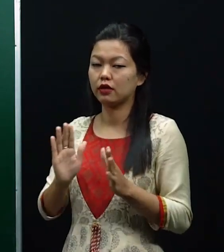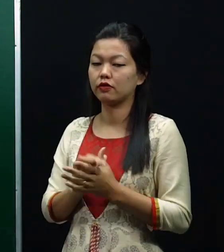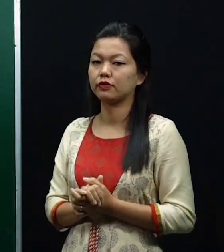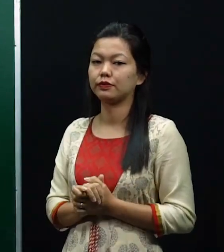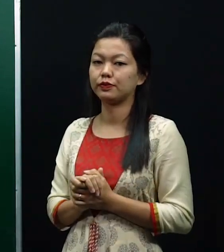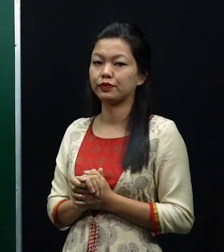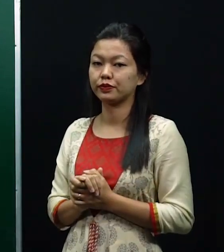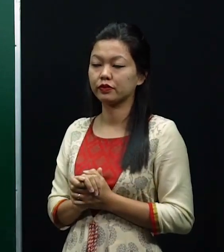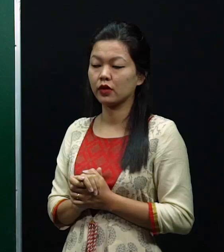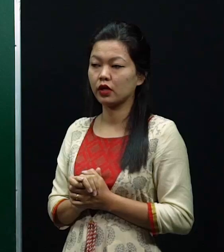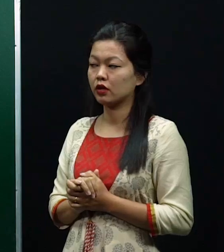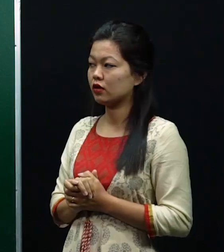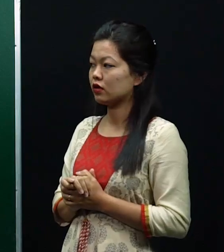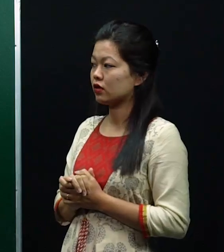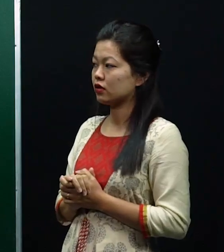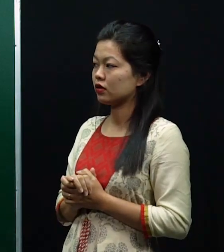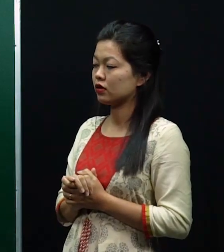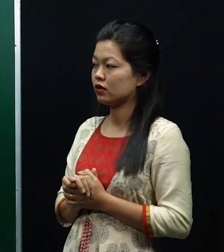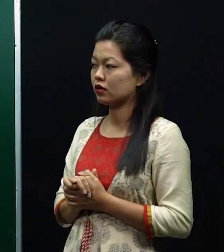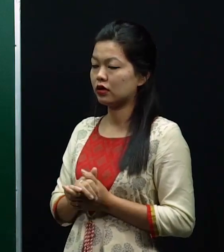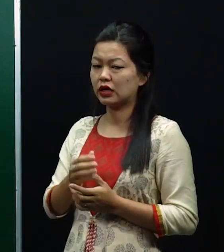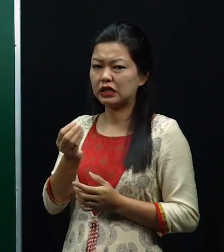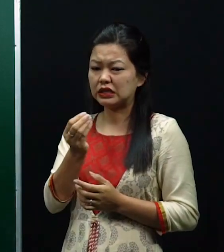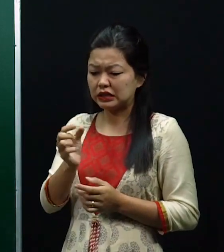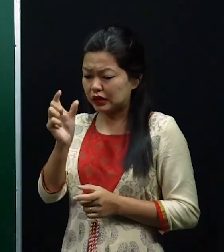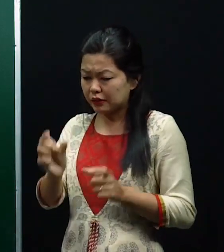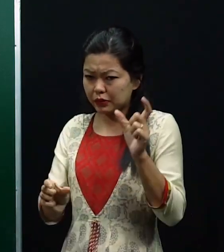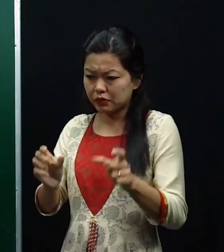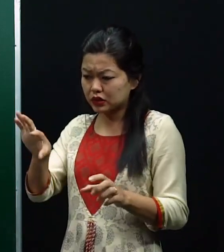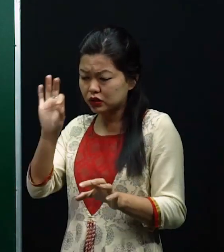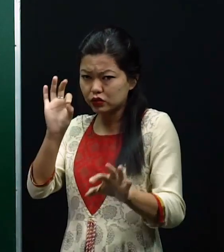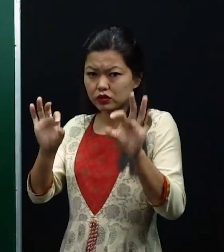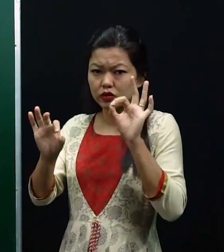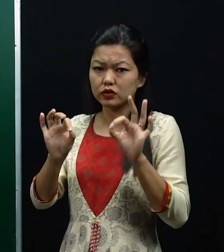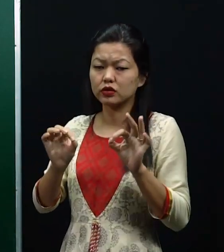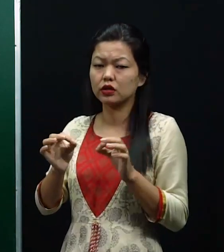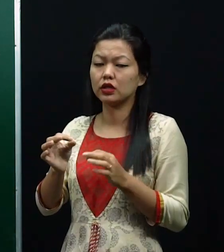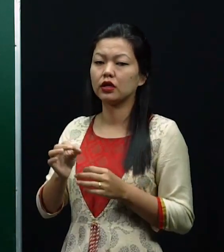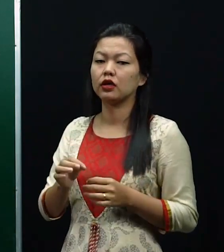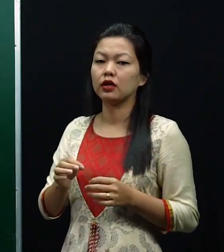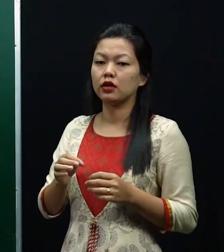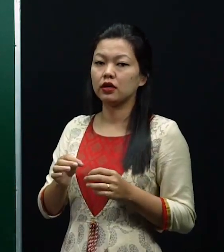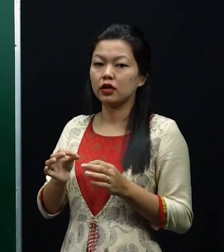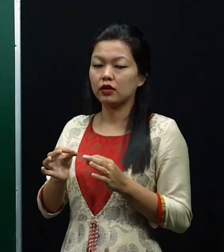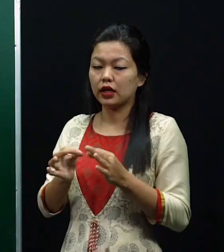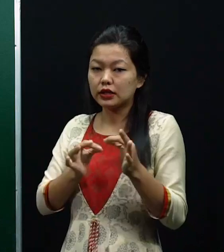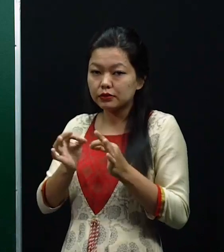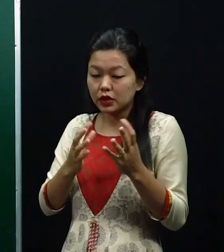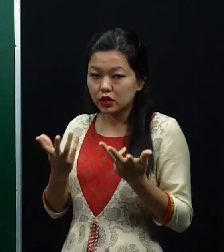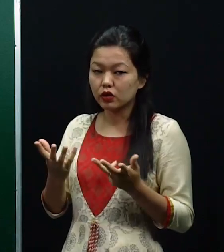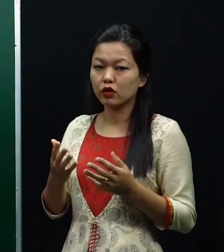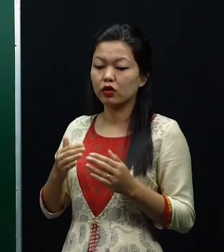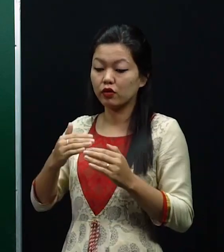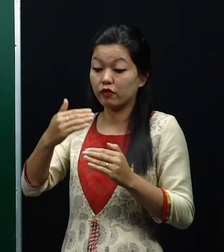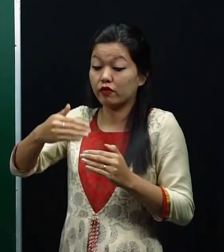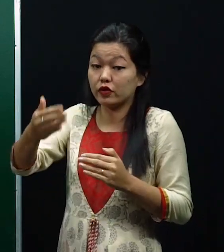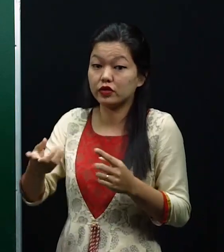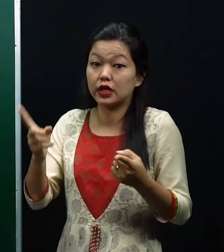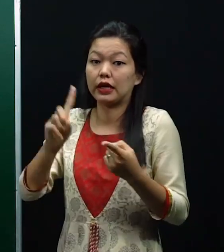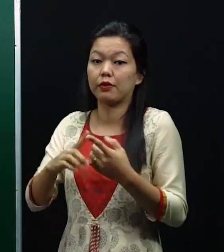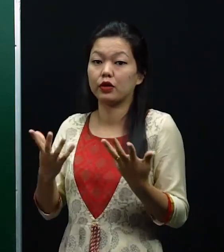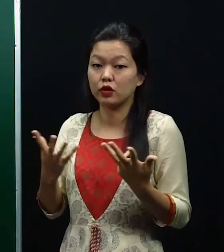to you is prophecy. You might have come across the word prophecy. Here, prophecy means being able to tell